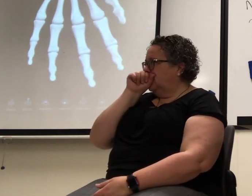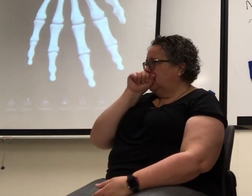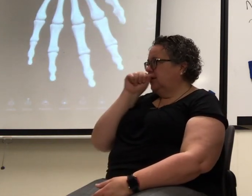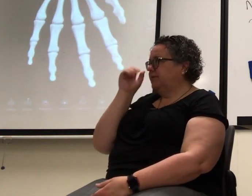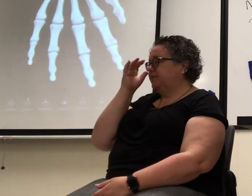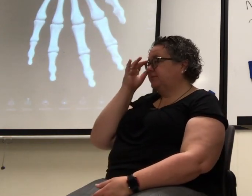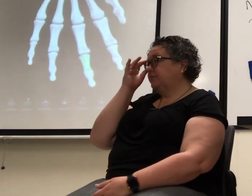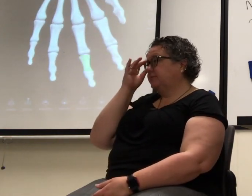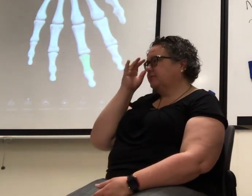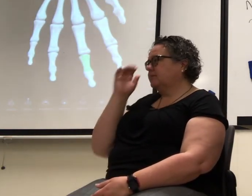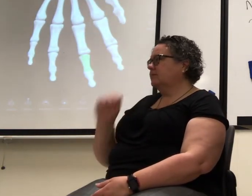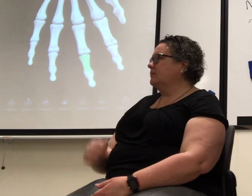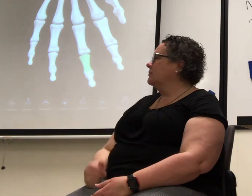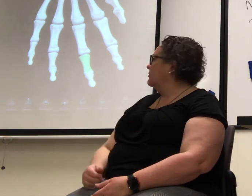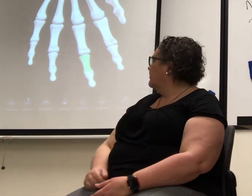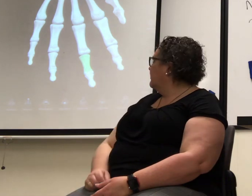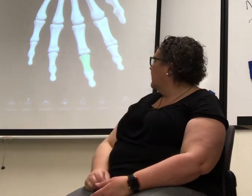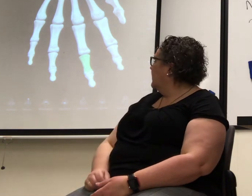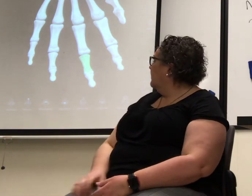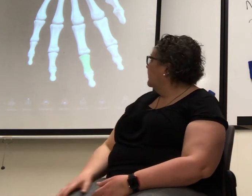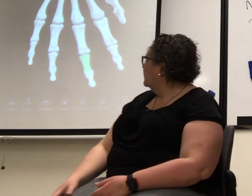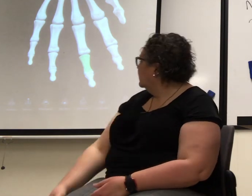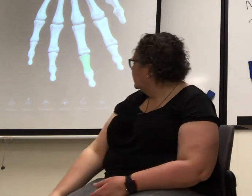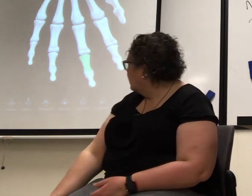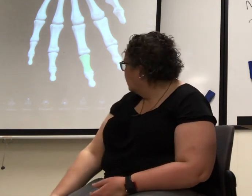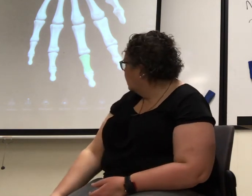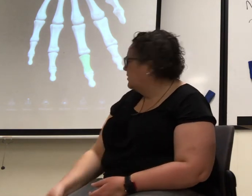hand. Okay, so boom, what's that?